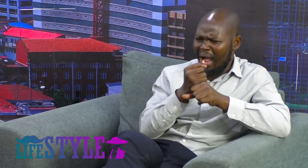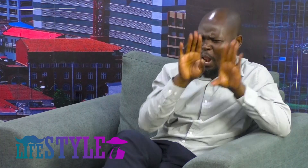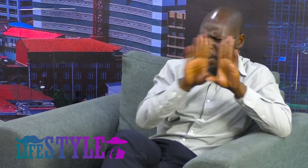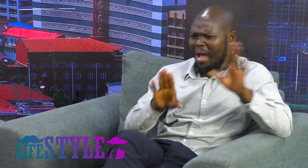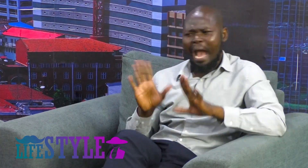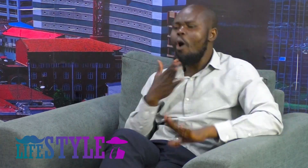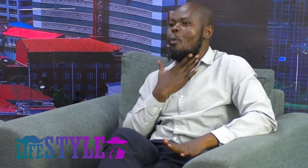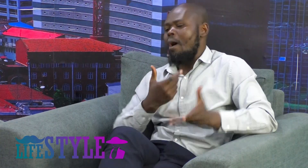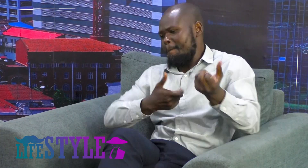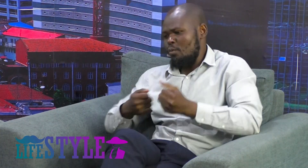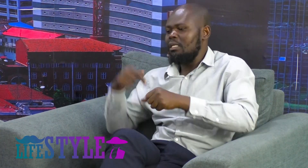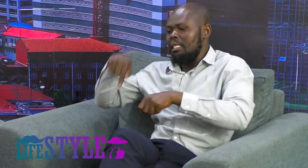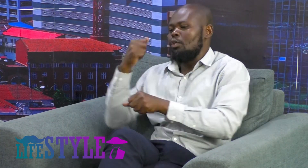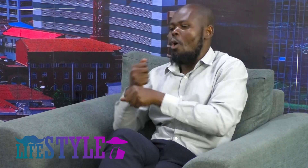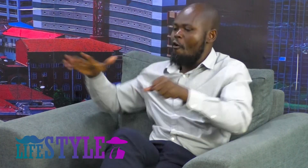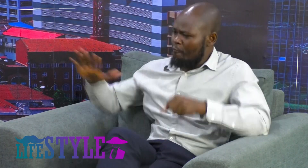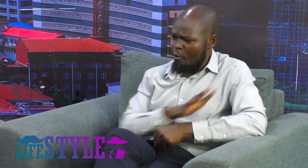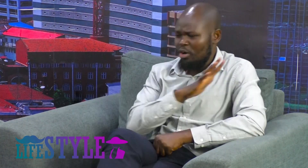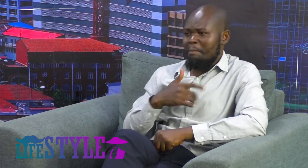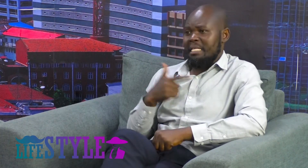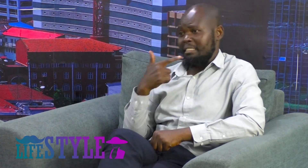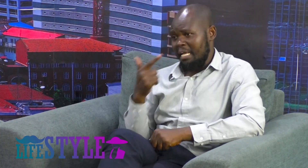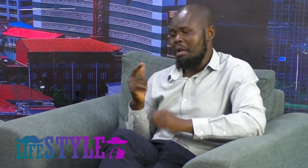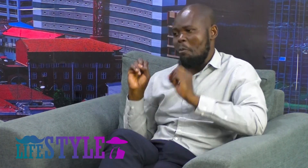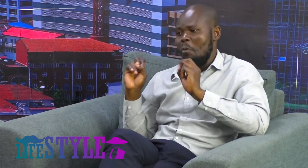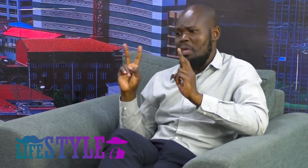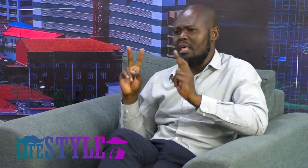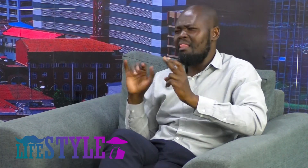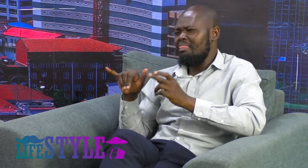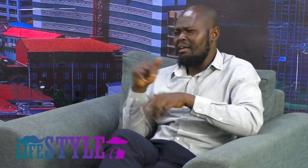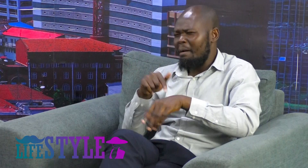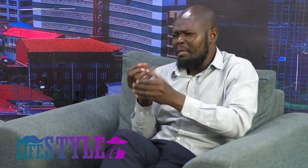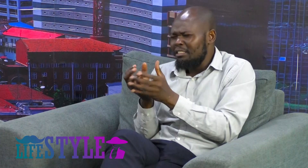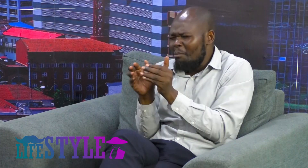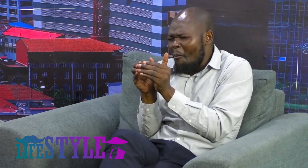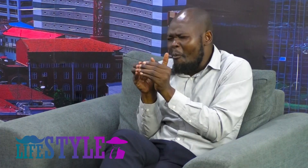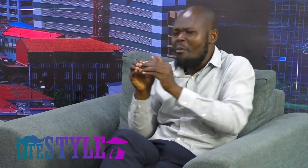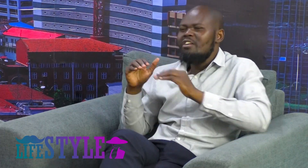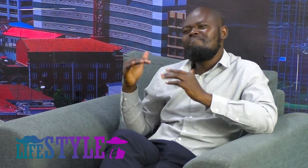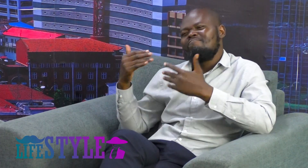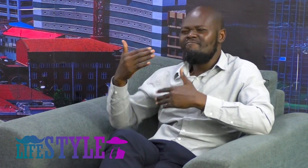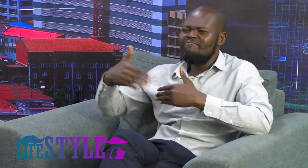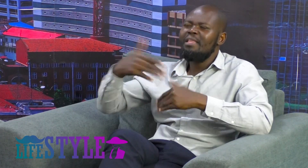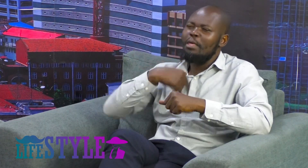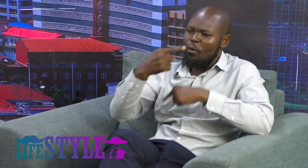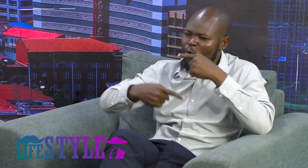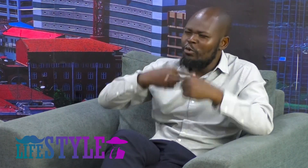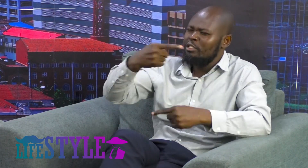us, permanently. So I decided to come and focus and working here full time, not part time like